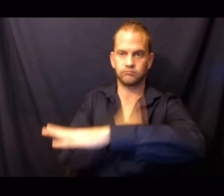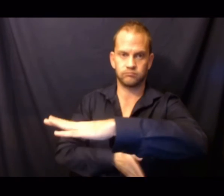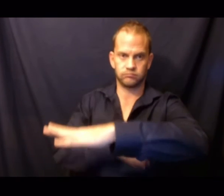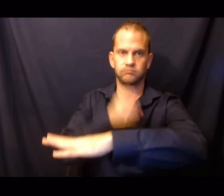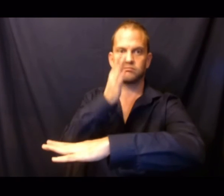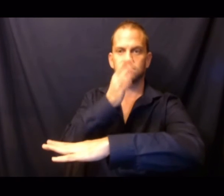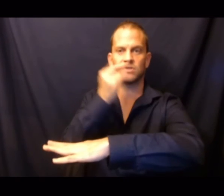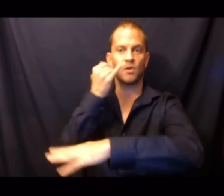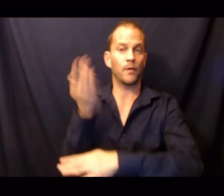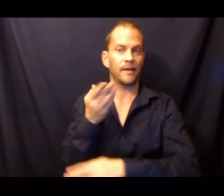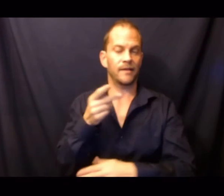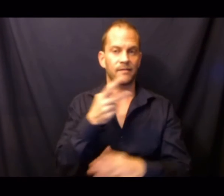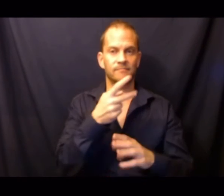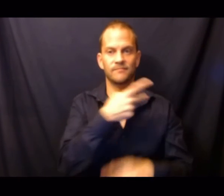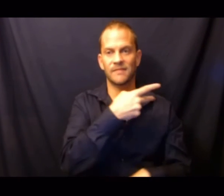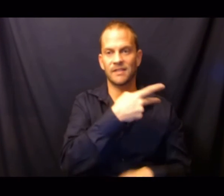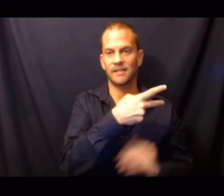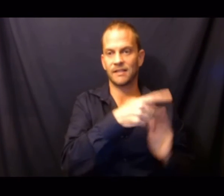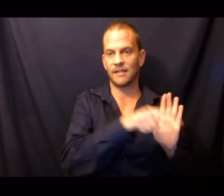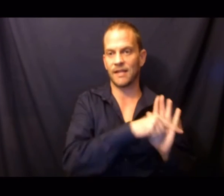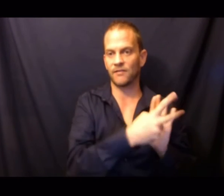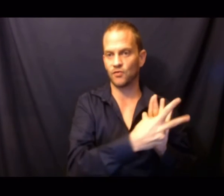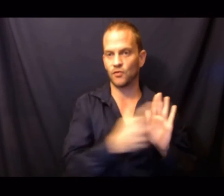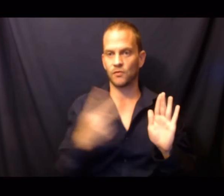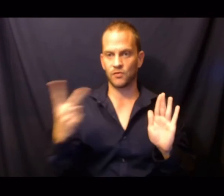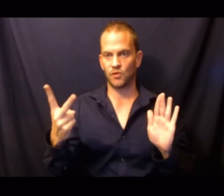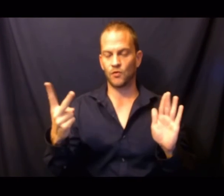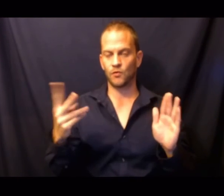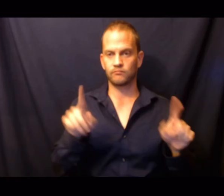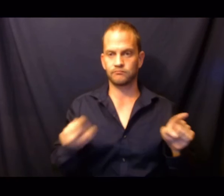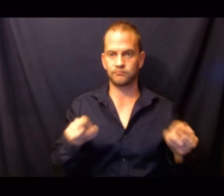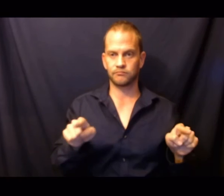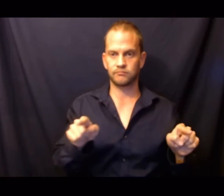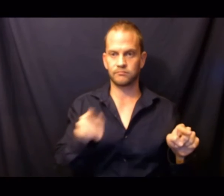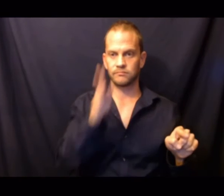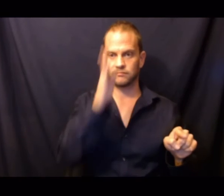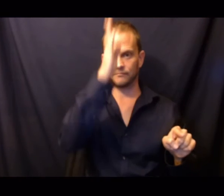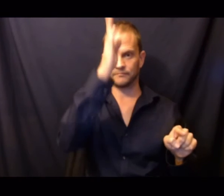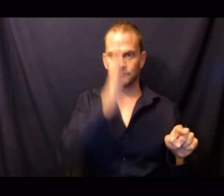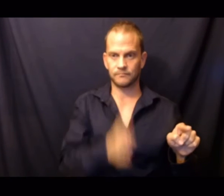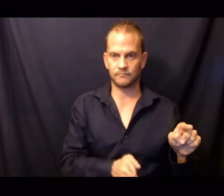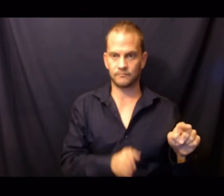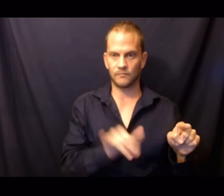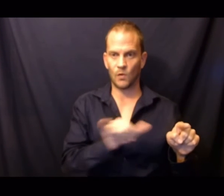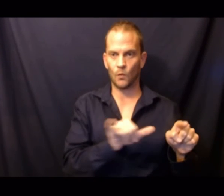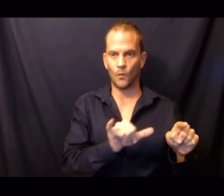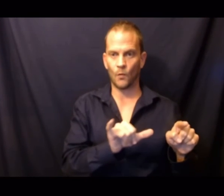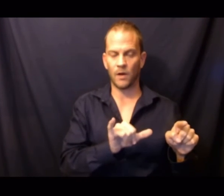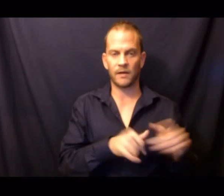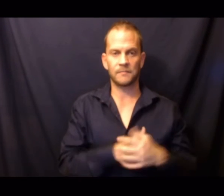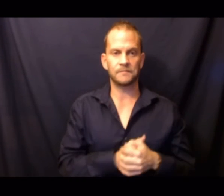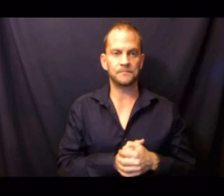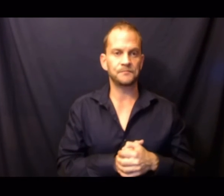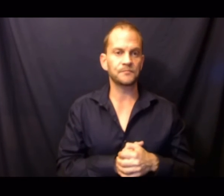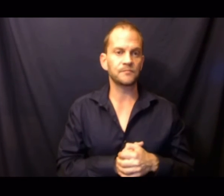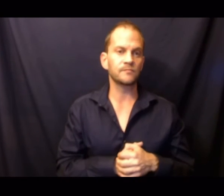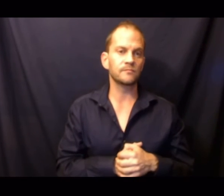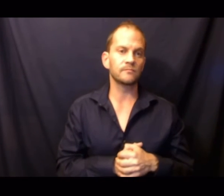Okay, so we put the boundary numbers, the 3 boundary numbers we have on that number line, and those of course correspond to points on the